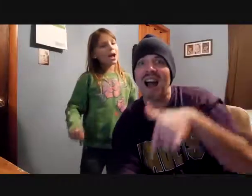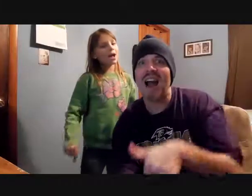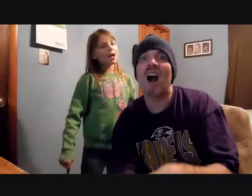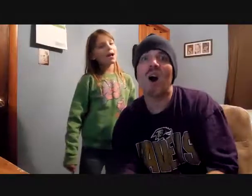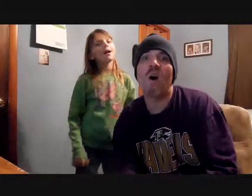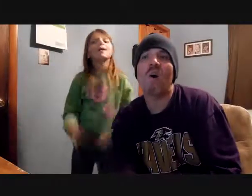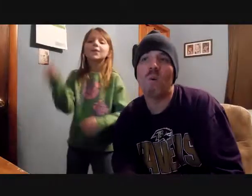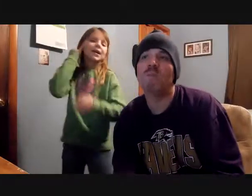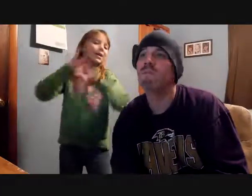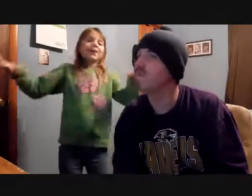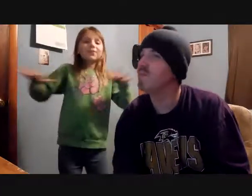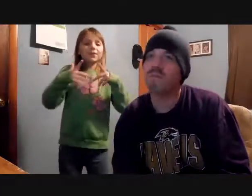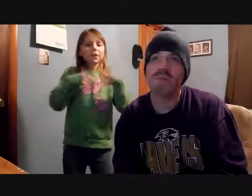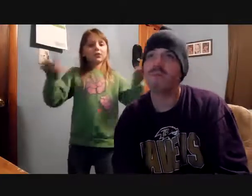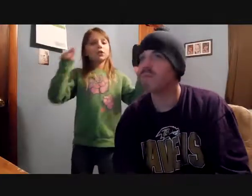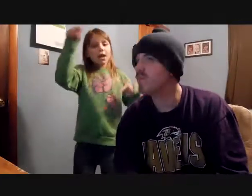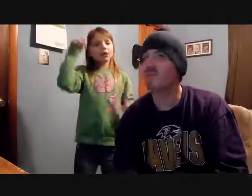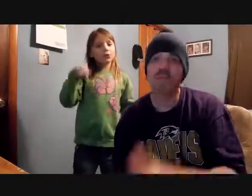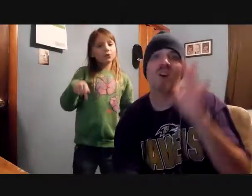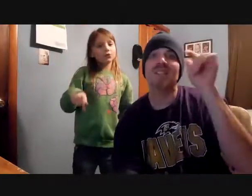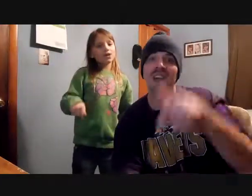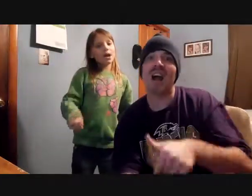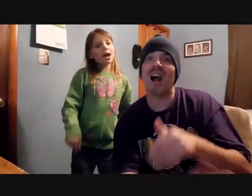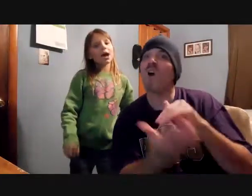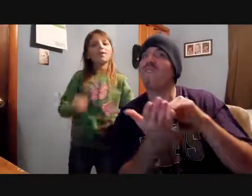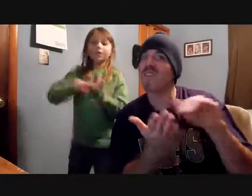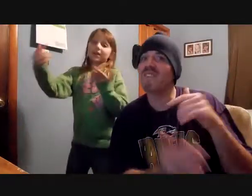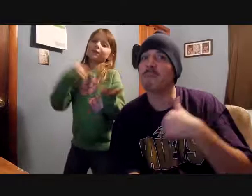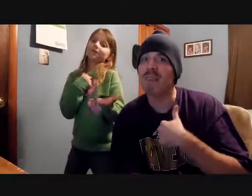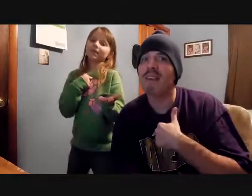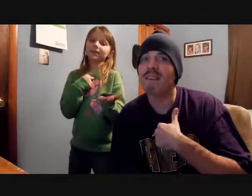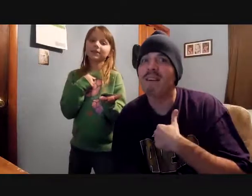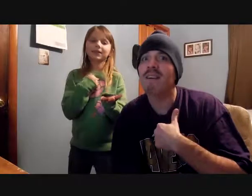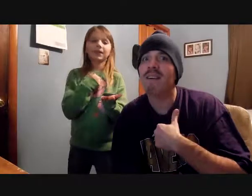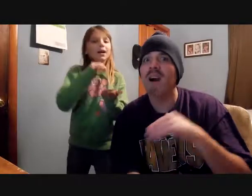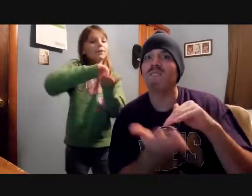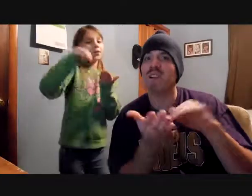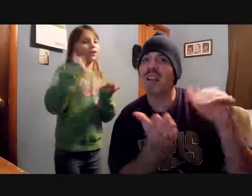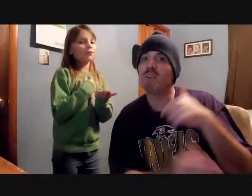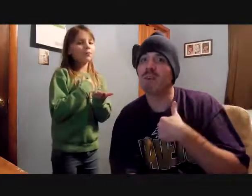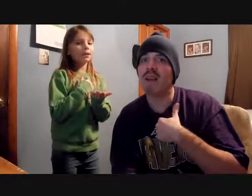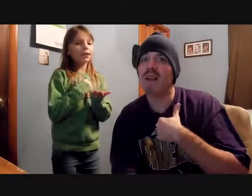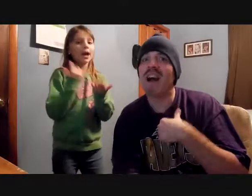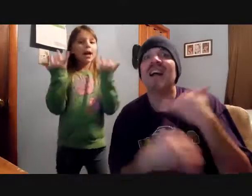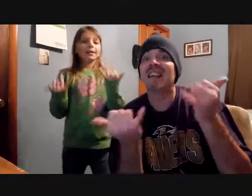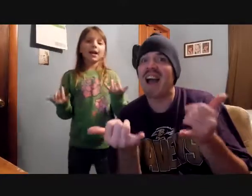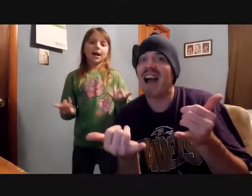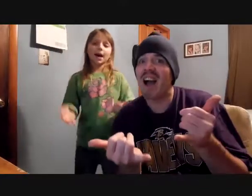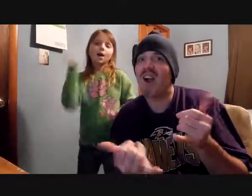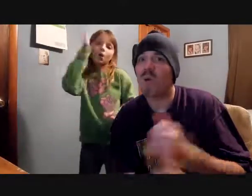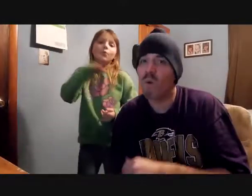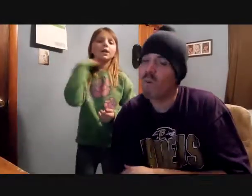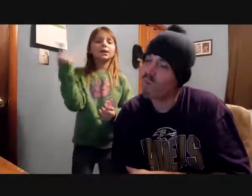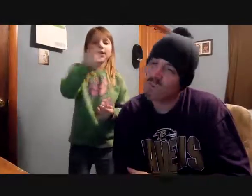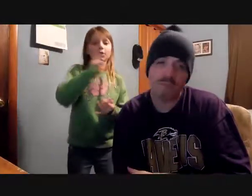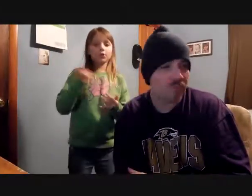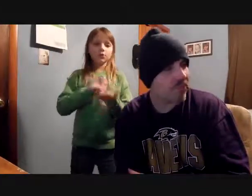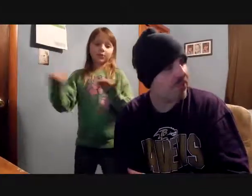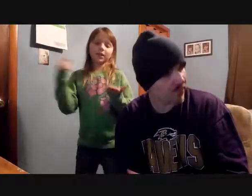know If I never let you know I won't change if